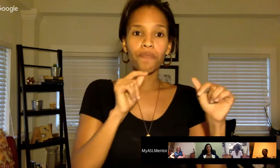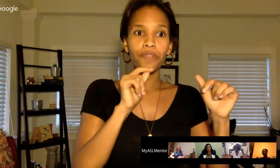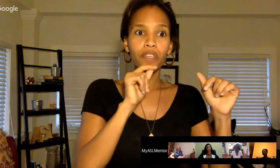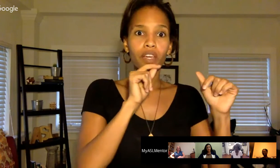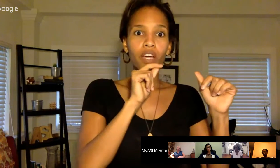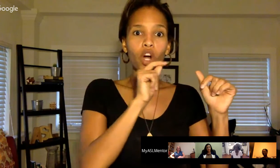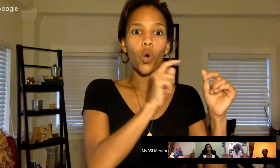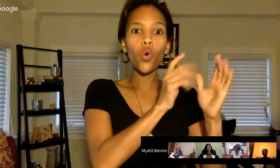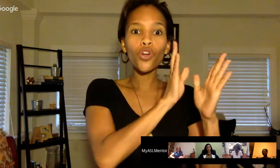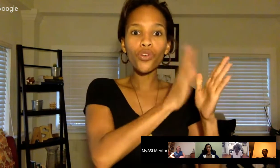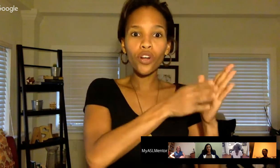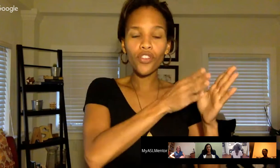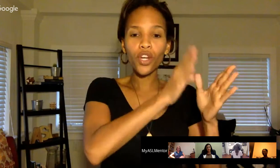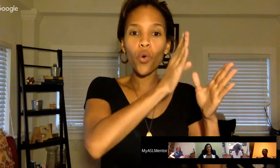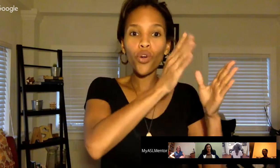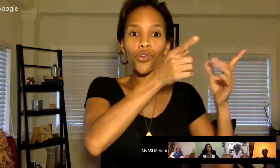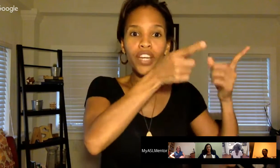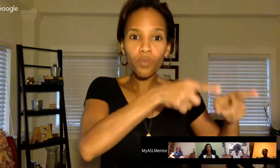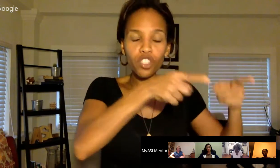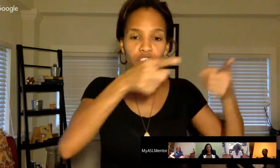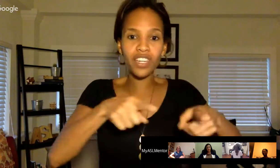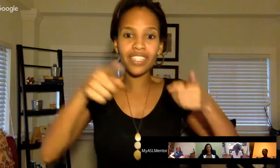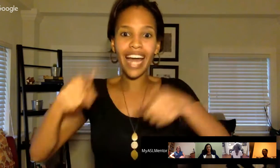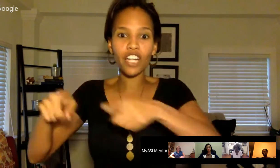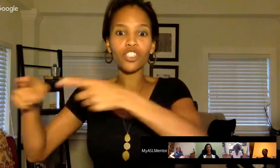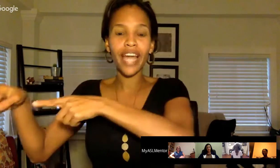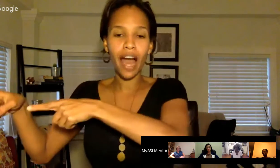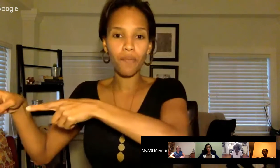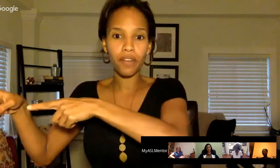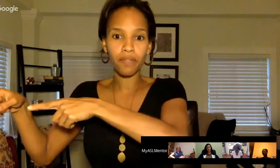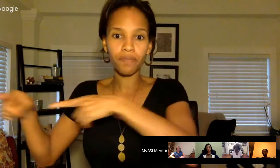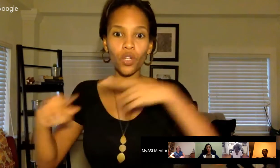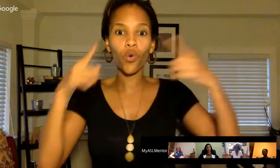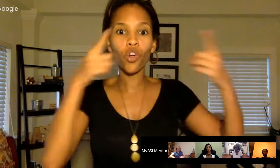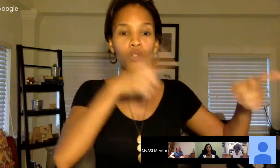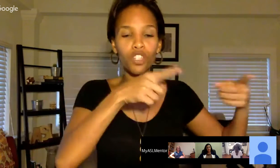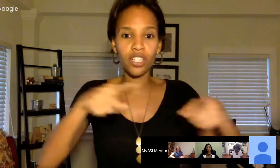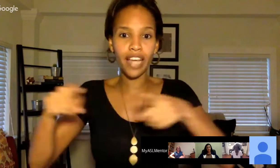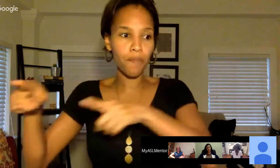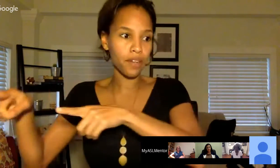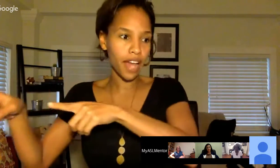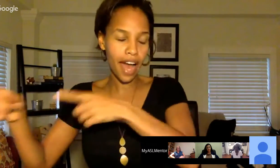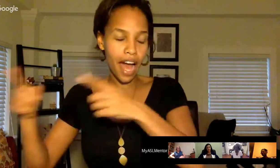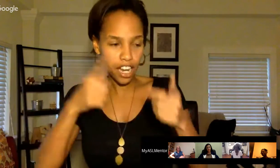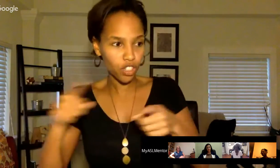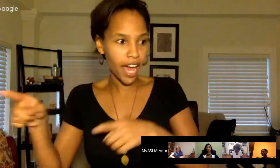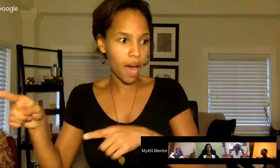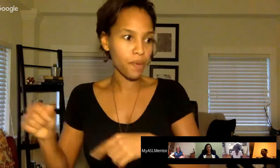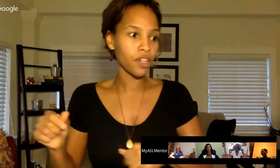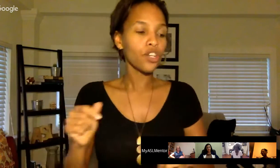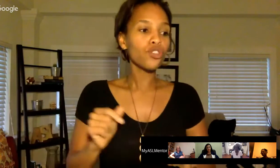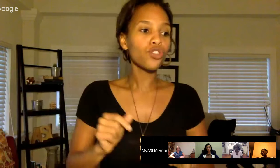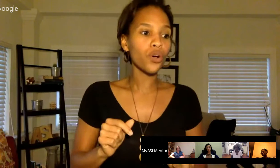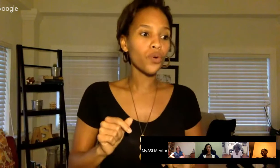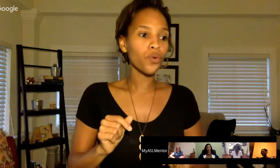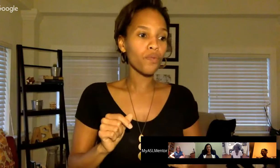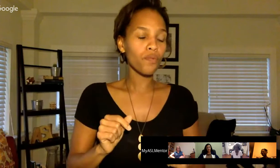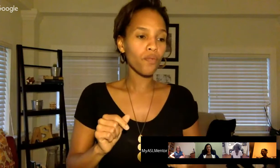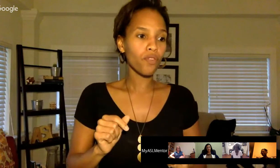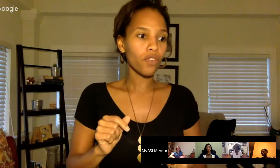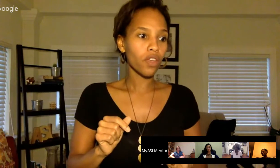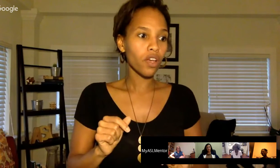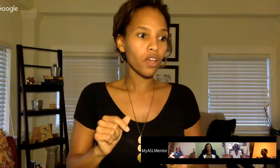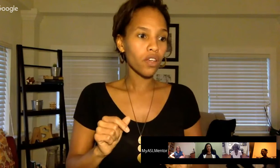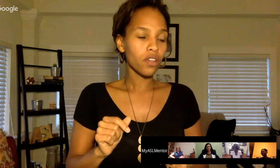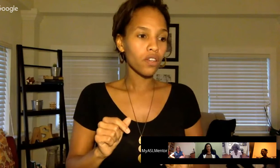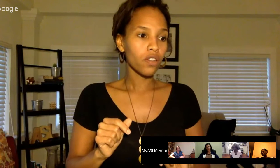about the order in which things actually happen. The order in which things actually happen. So